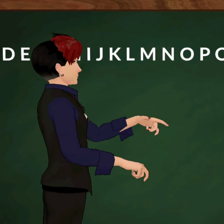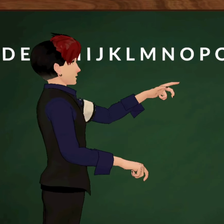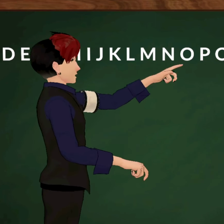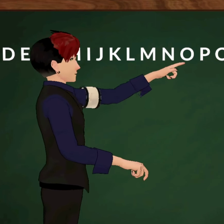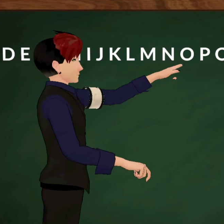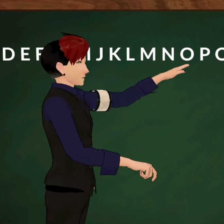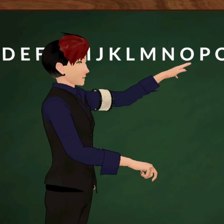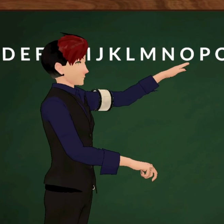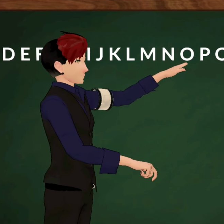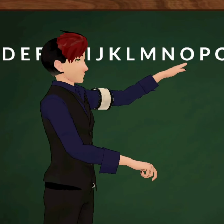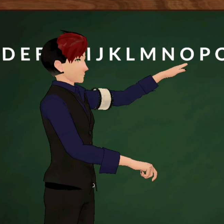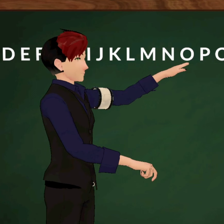Cool. P.